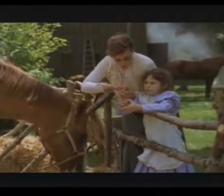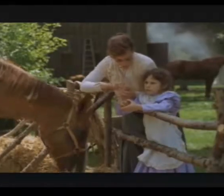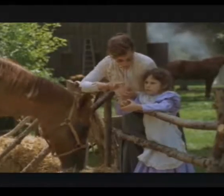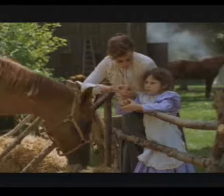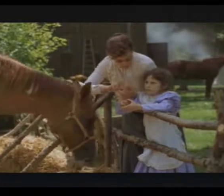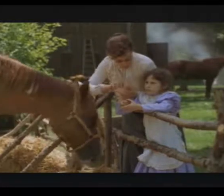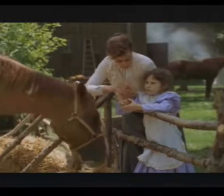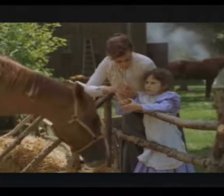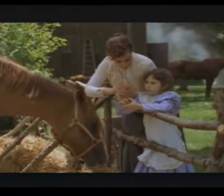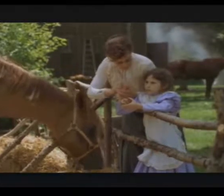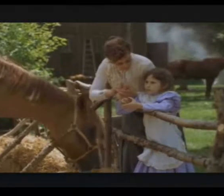Horse.